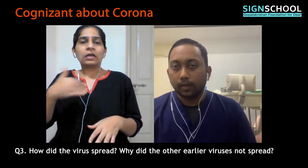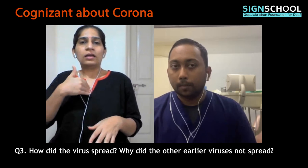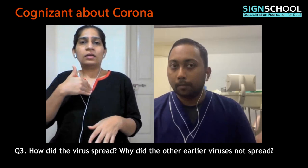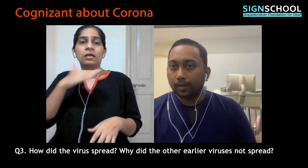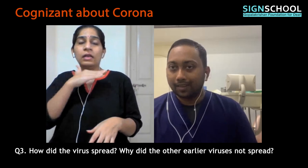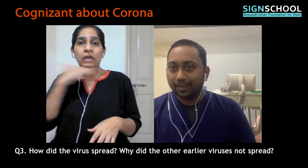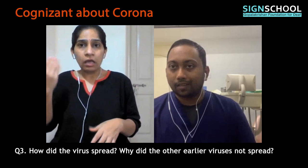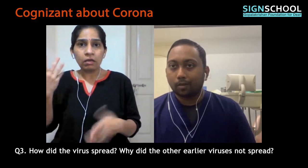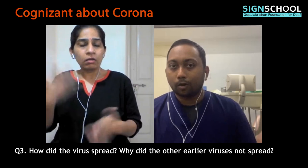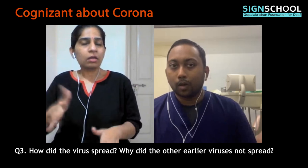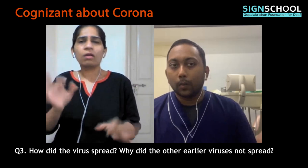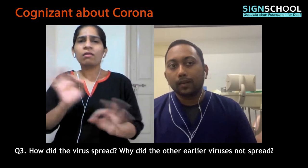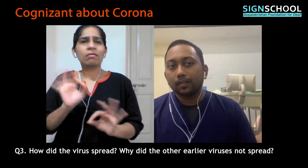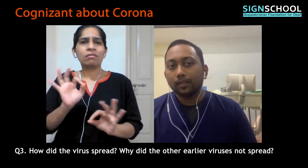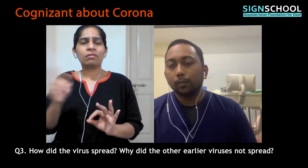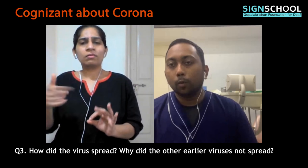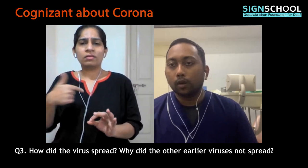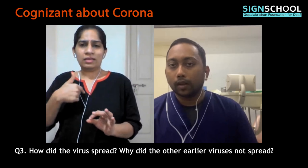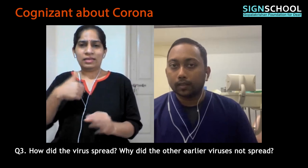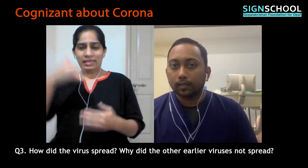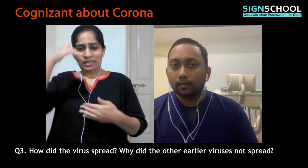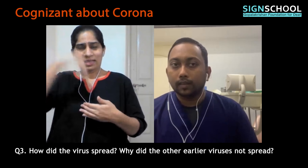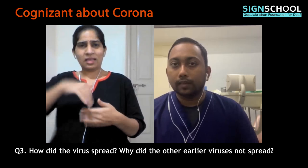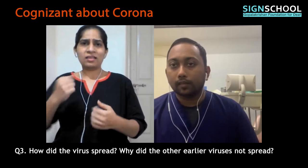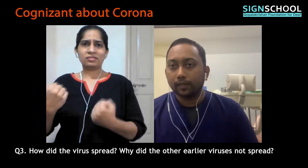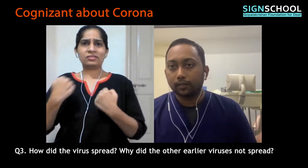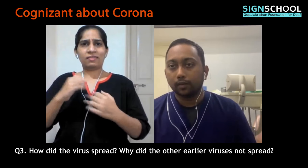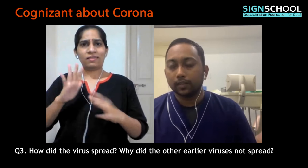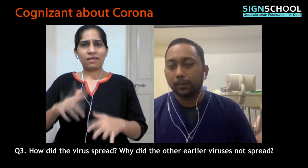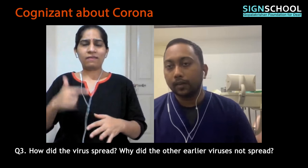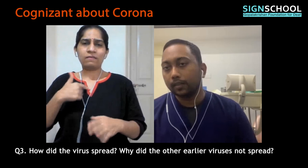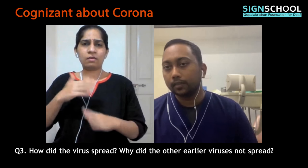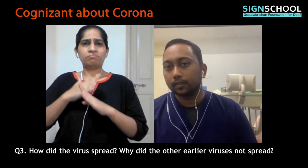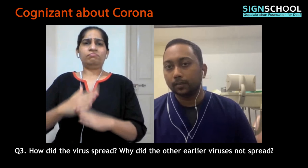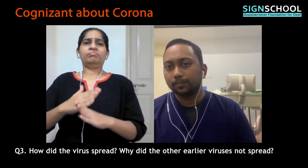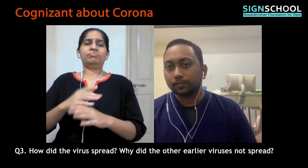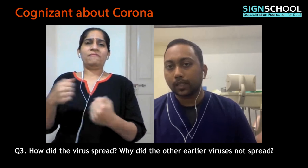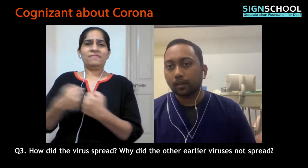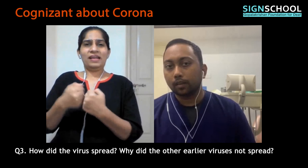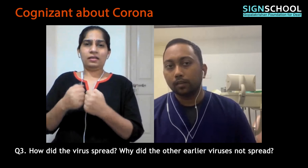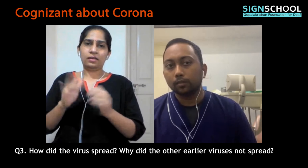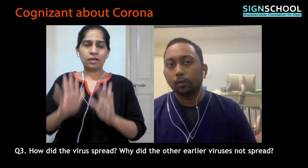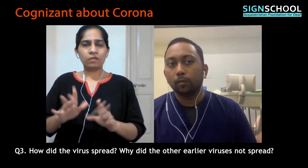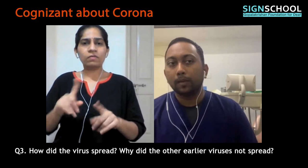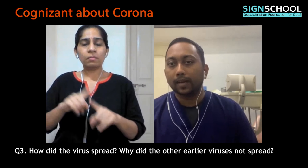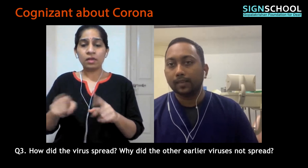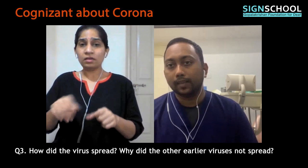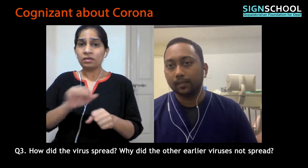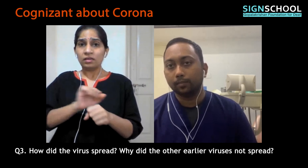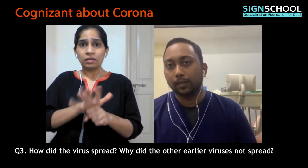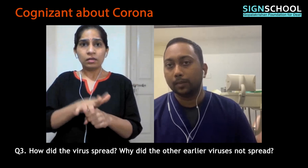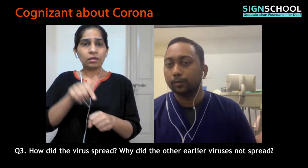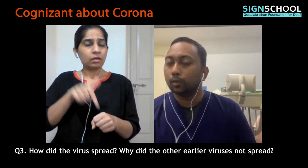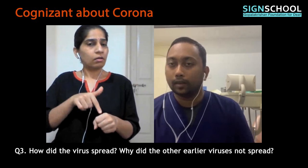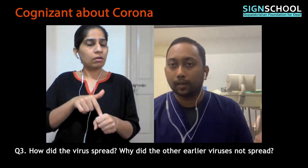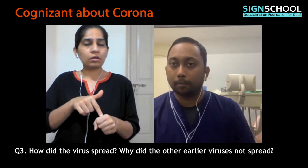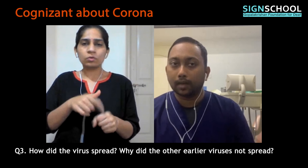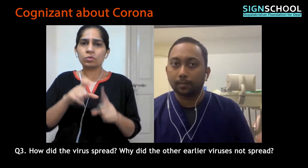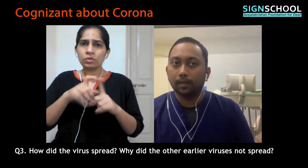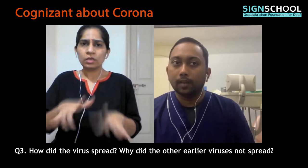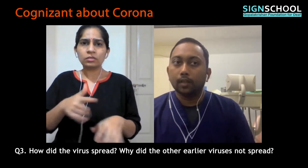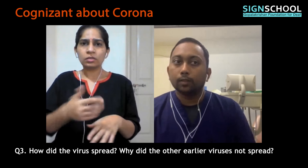fight through it. But coronavirus is more aggressive. It affects your respiratory system so badly that it's become